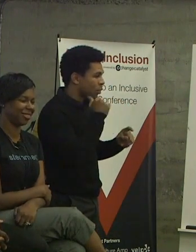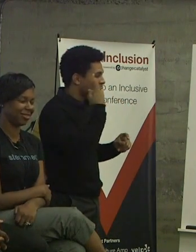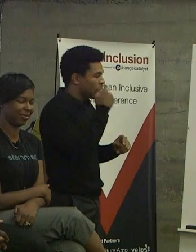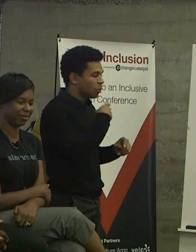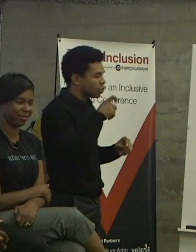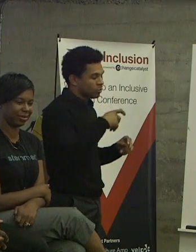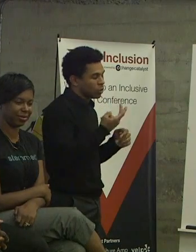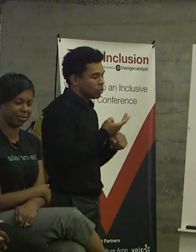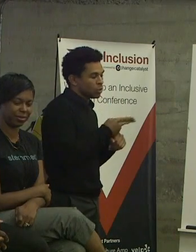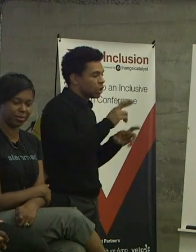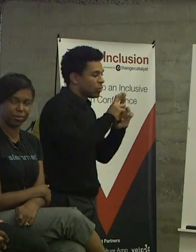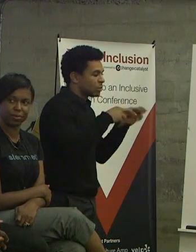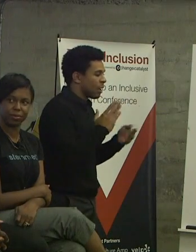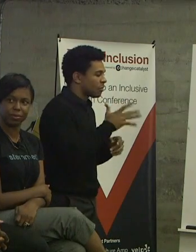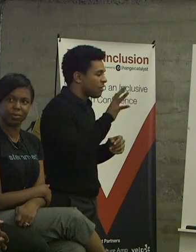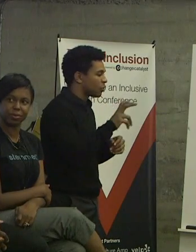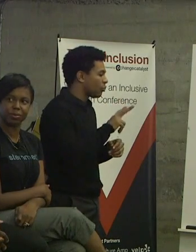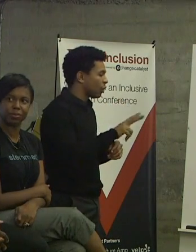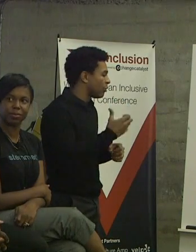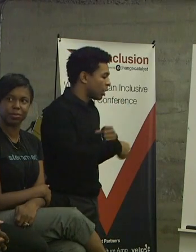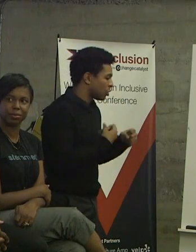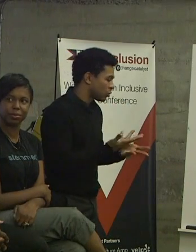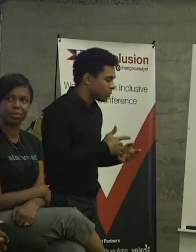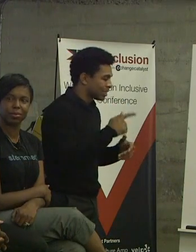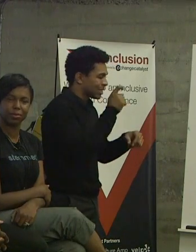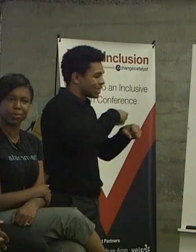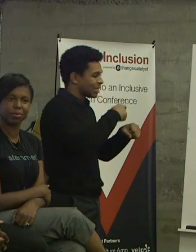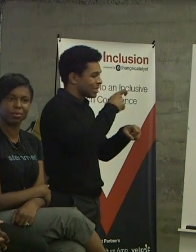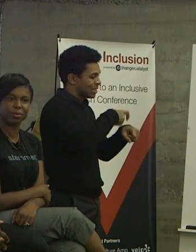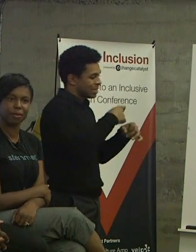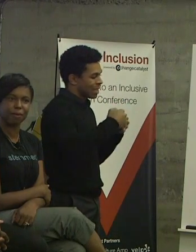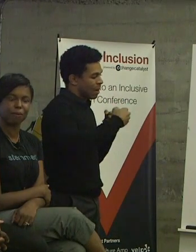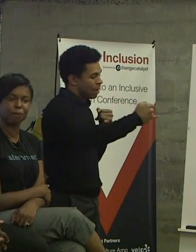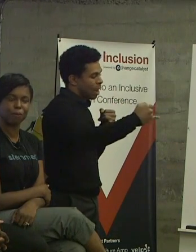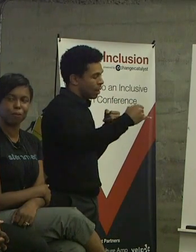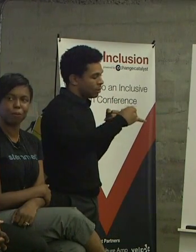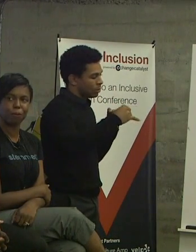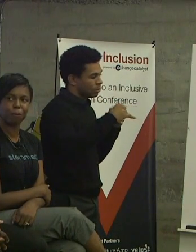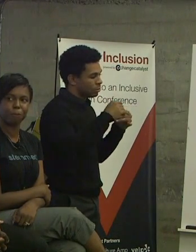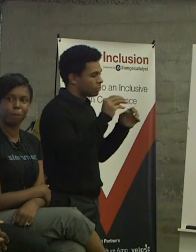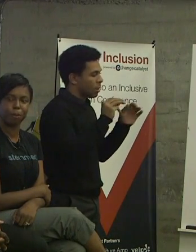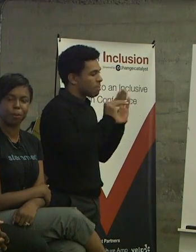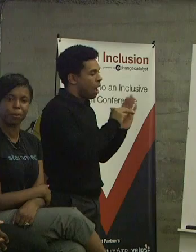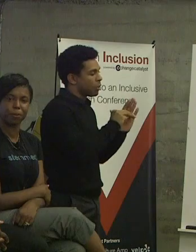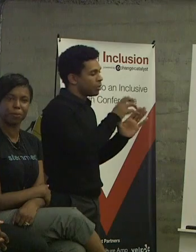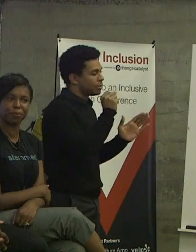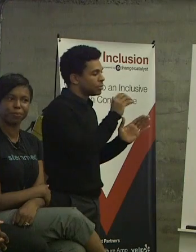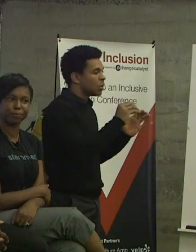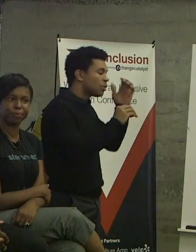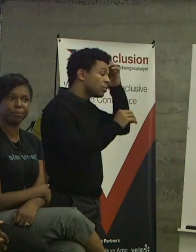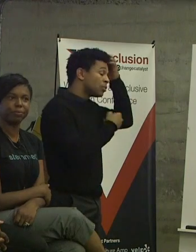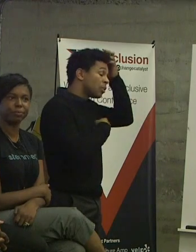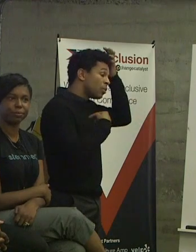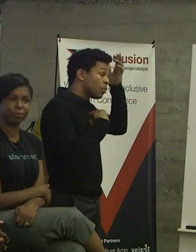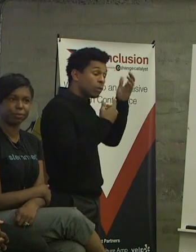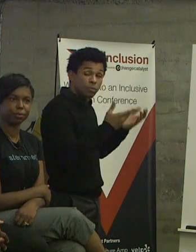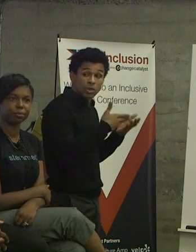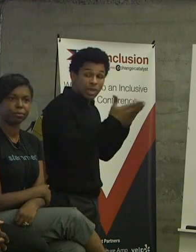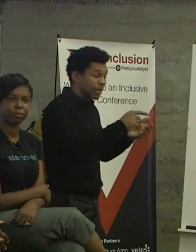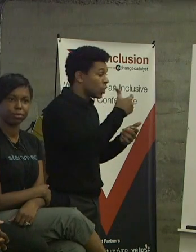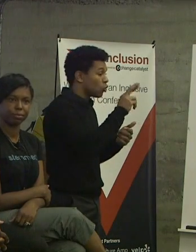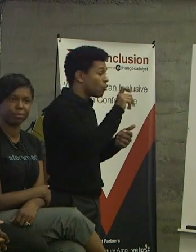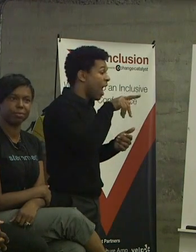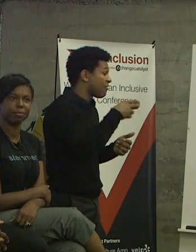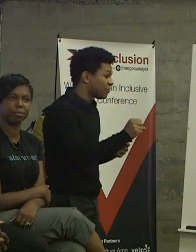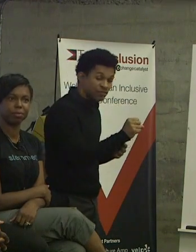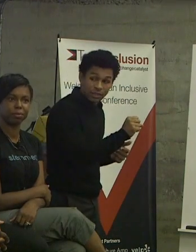years. And it's a timeline model, and there's so many biases. So we present it in a different way. So when we present it in graphs, we're like, oh, here's a resume,